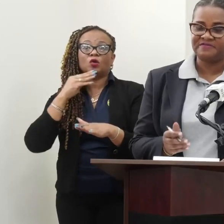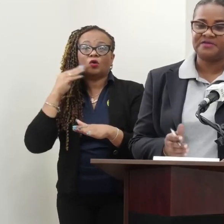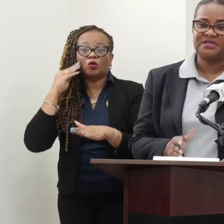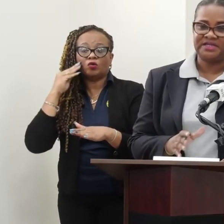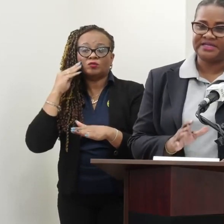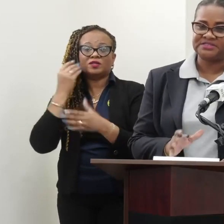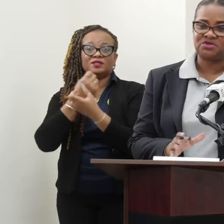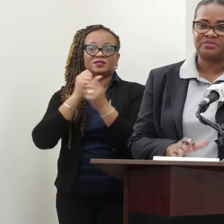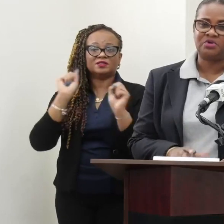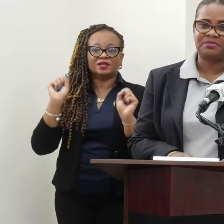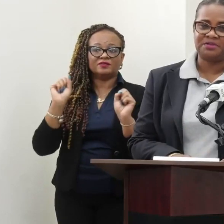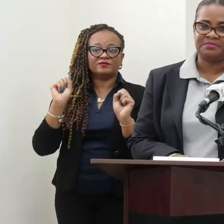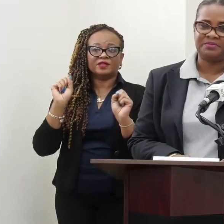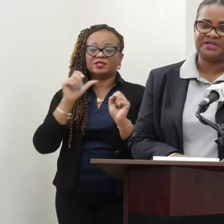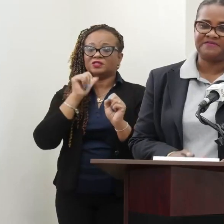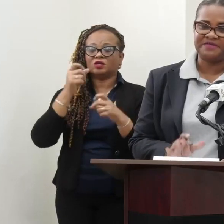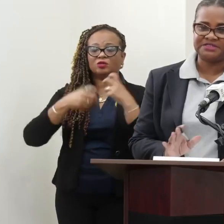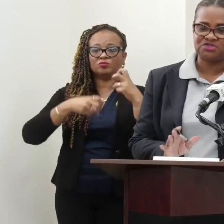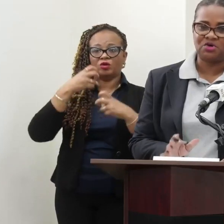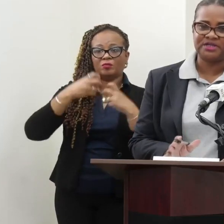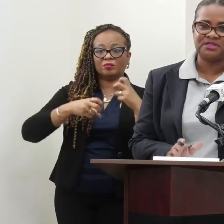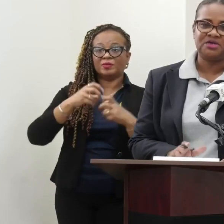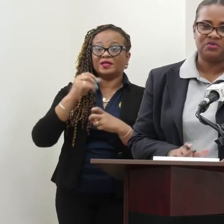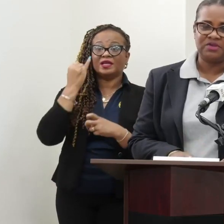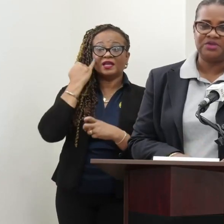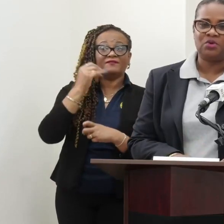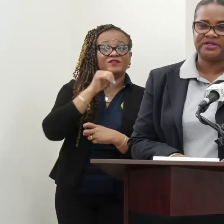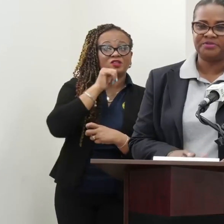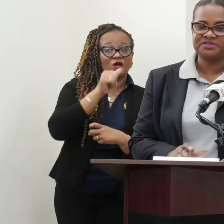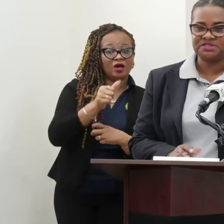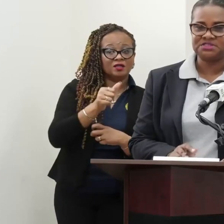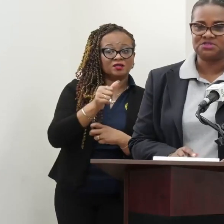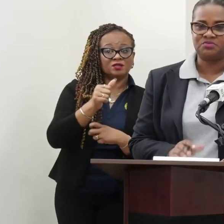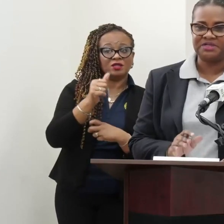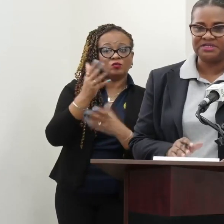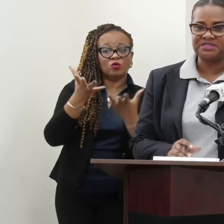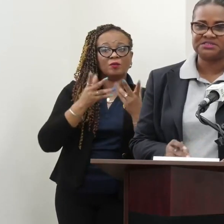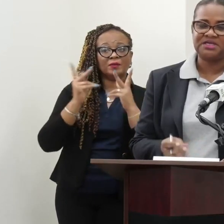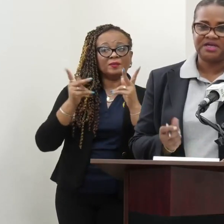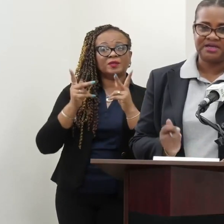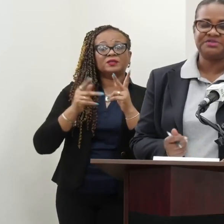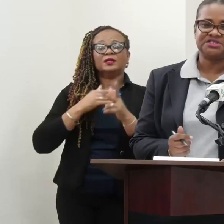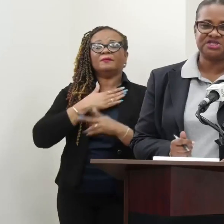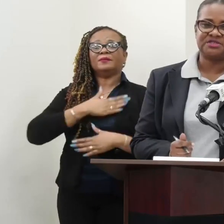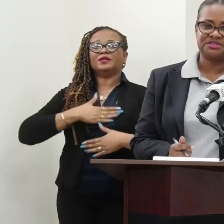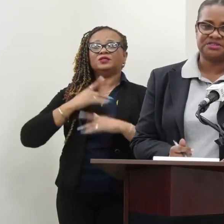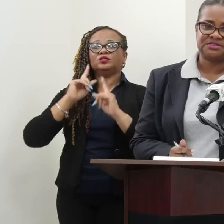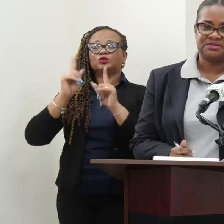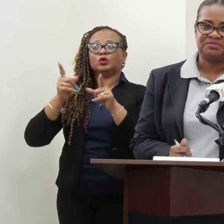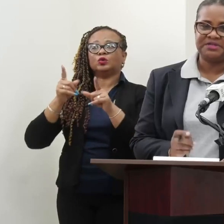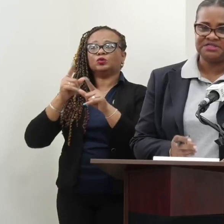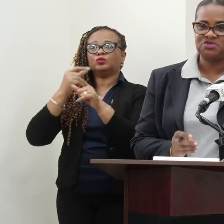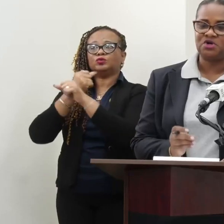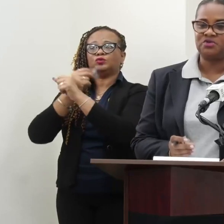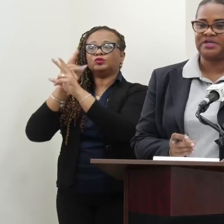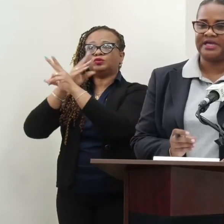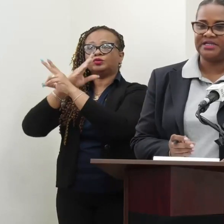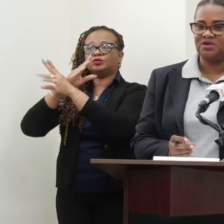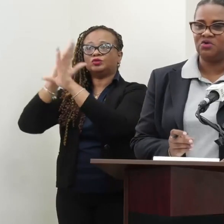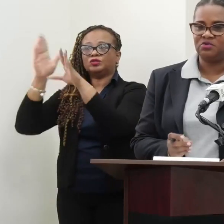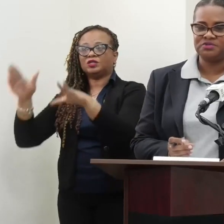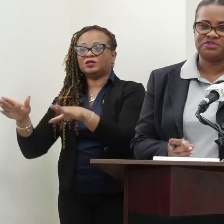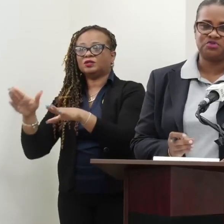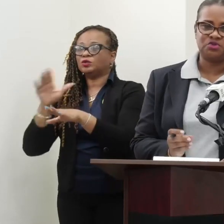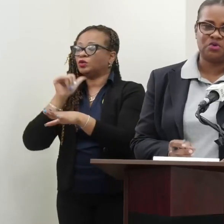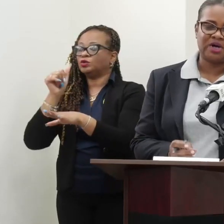safe, then that's not a problem. But if it's not, we want persons to please come to the shelters. Please don't go to